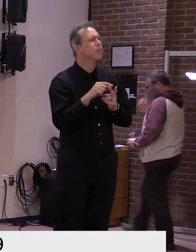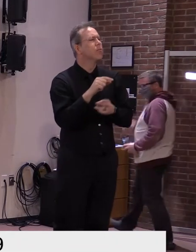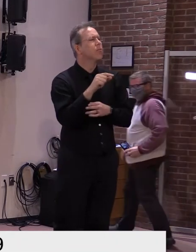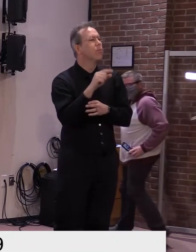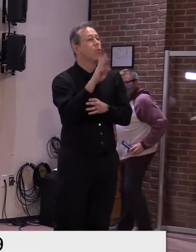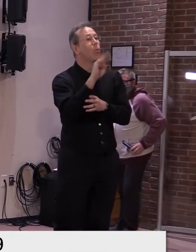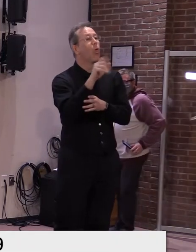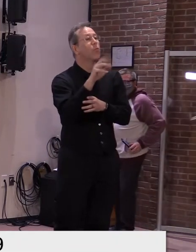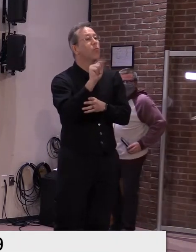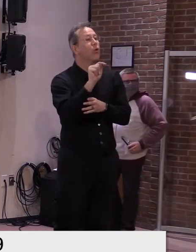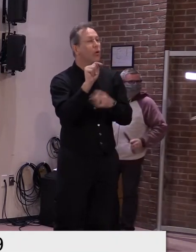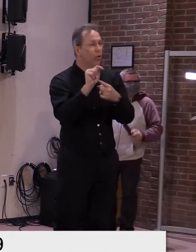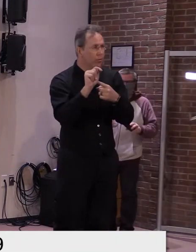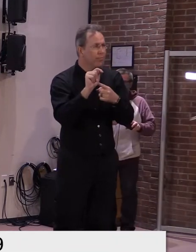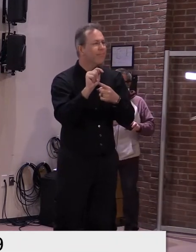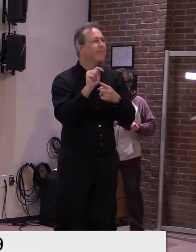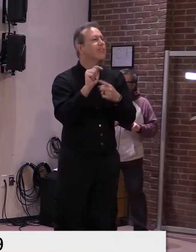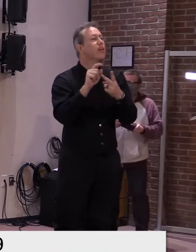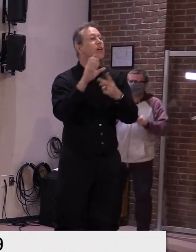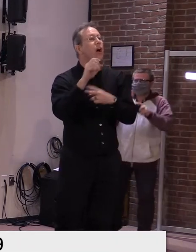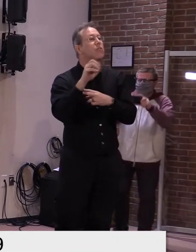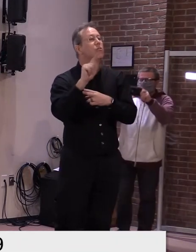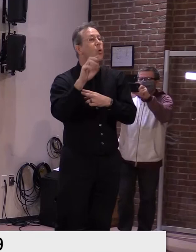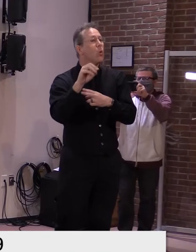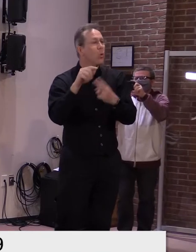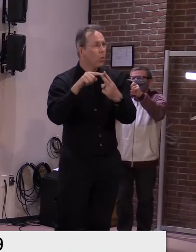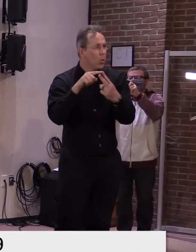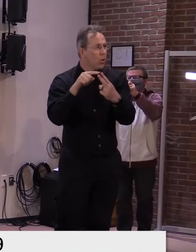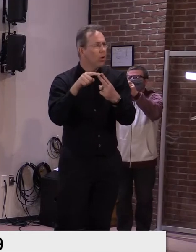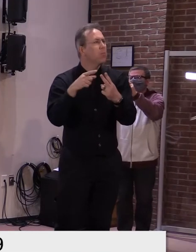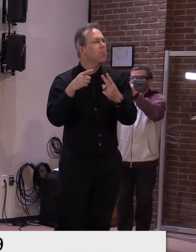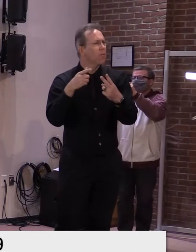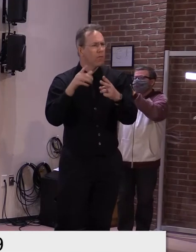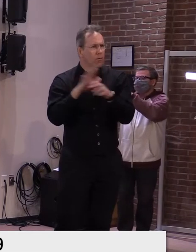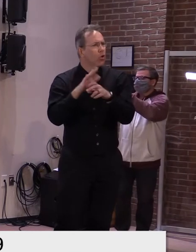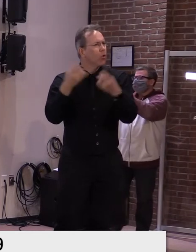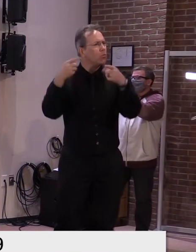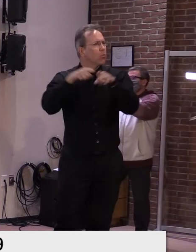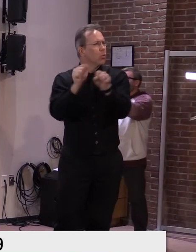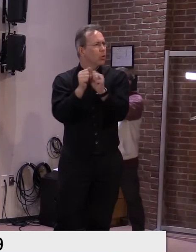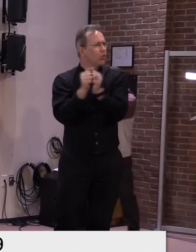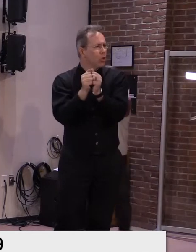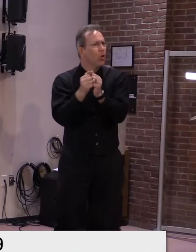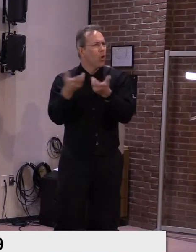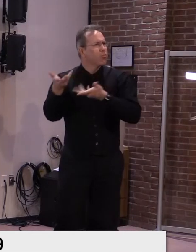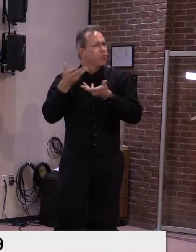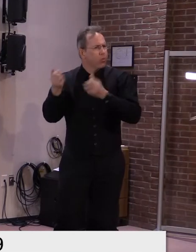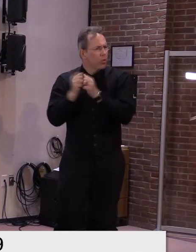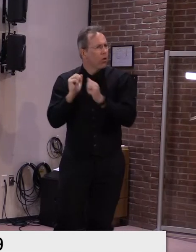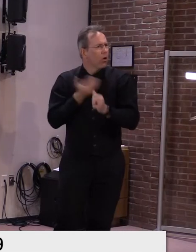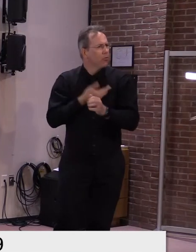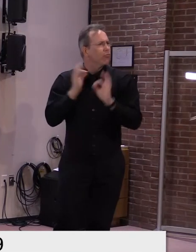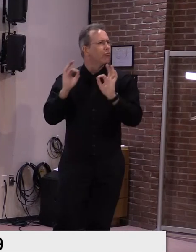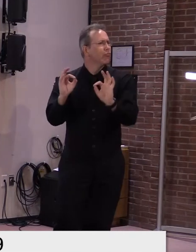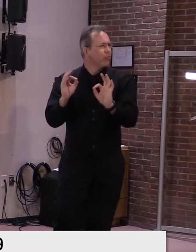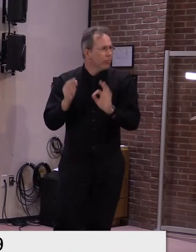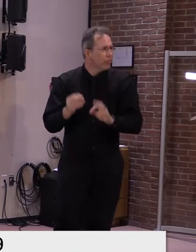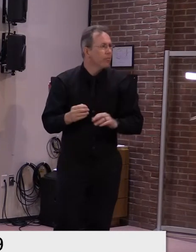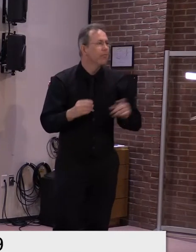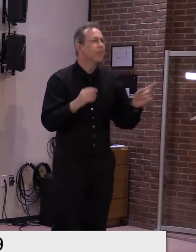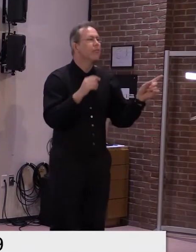integrated into our system, so we do have look-see into there. But Walgreens, for example, isn't,